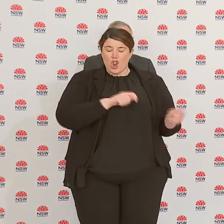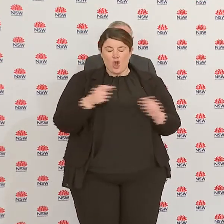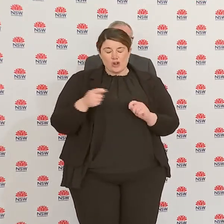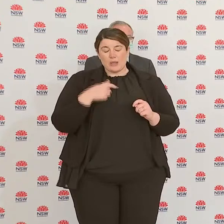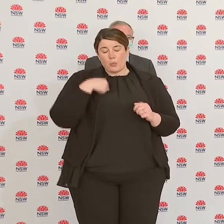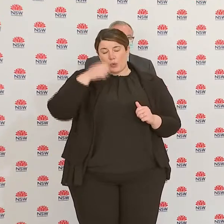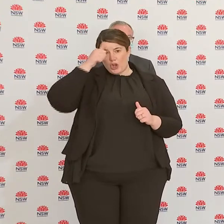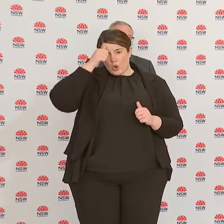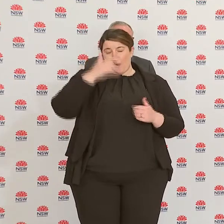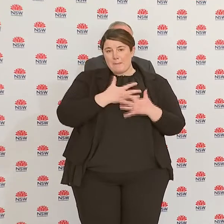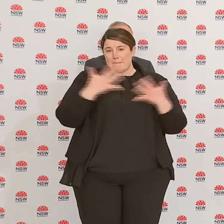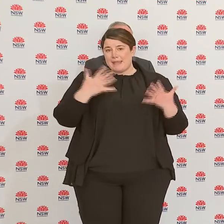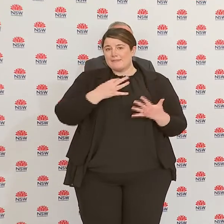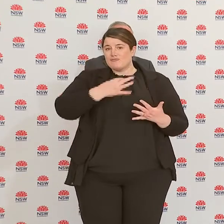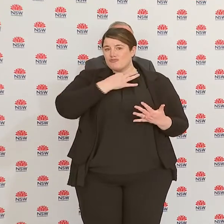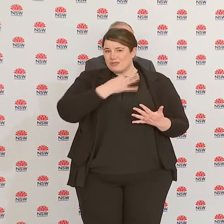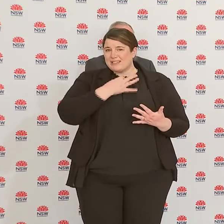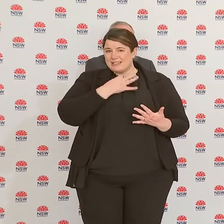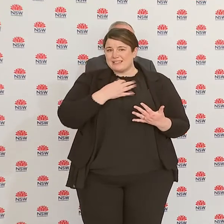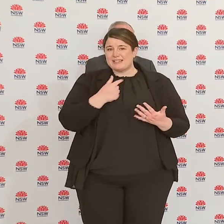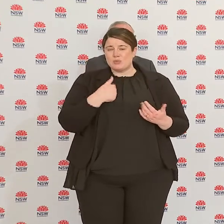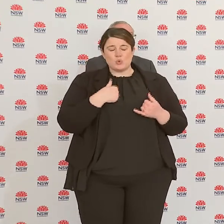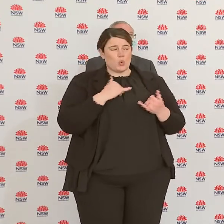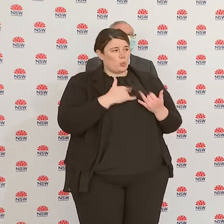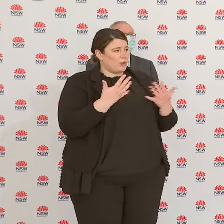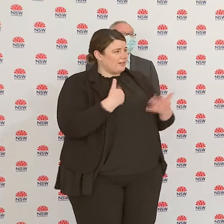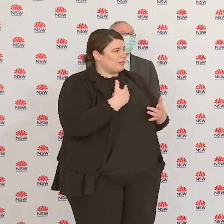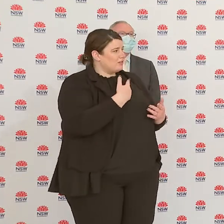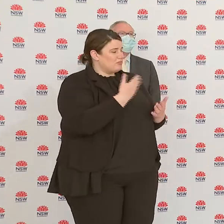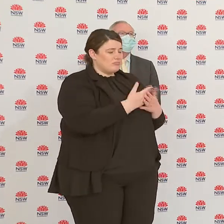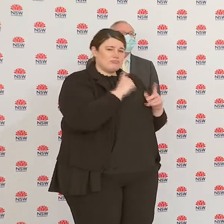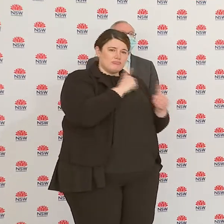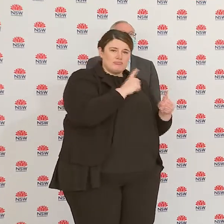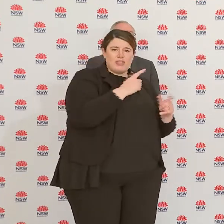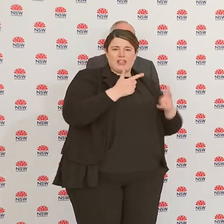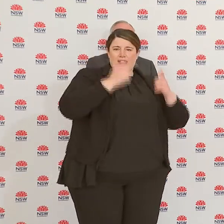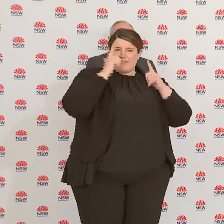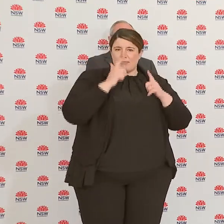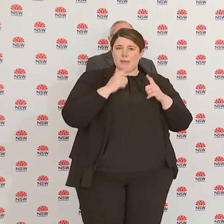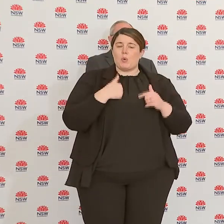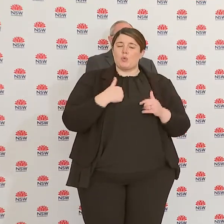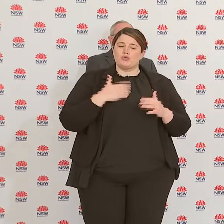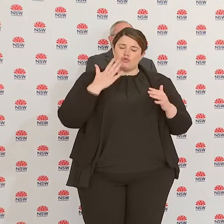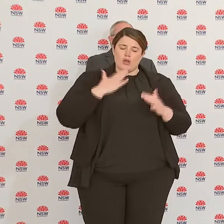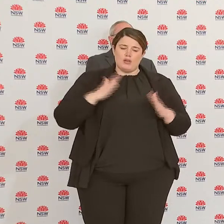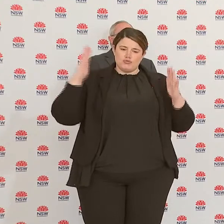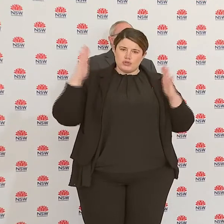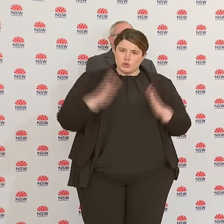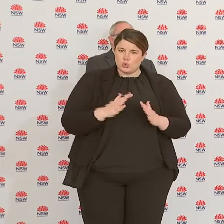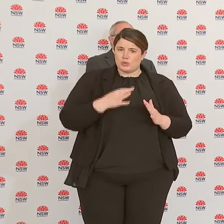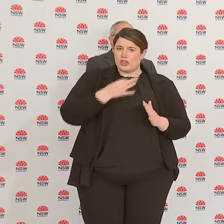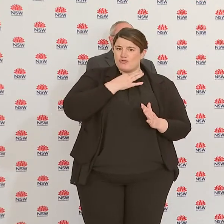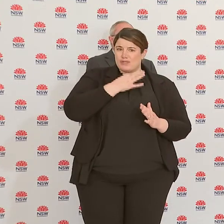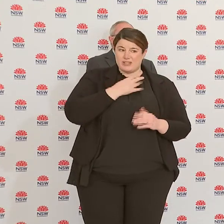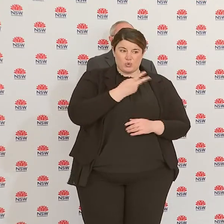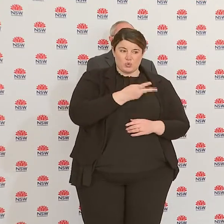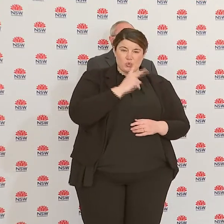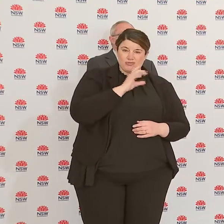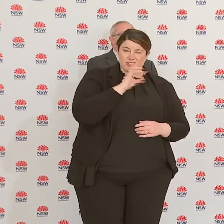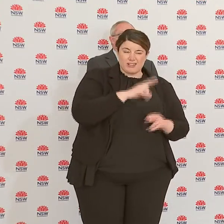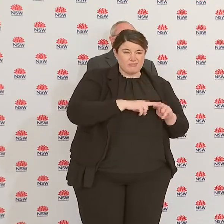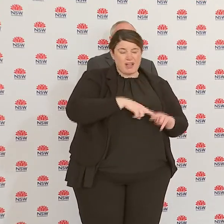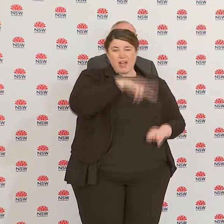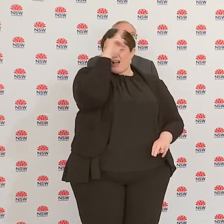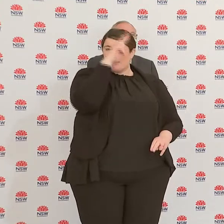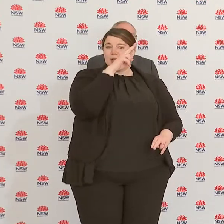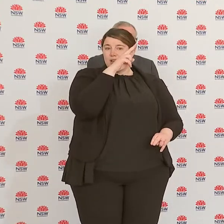don't advise the government about areas. But at the moment we want to decrease any chances of mobility. These numbers are quite high. We're